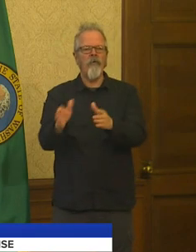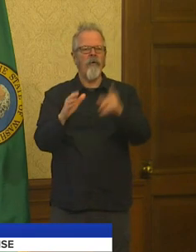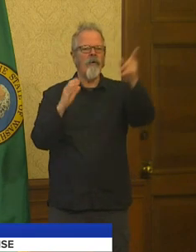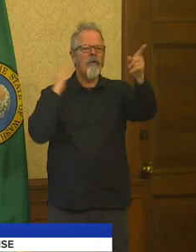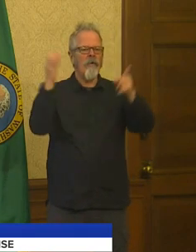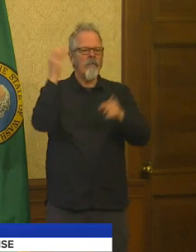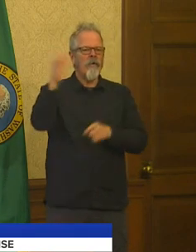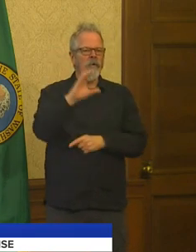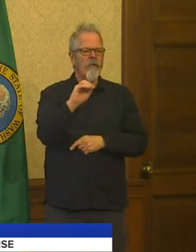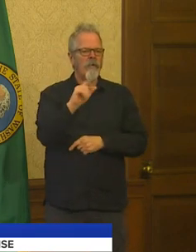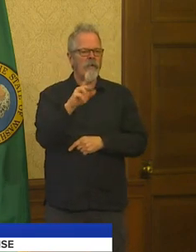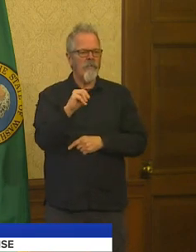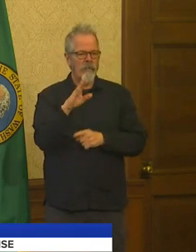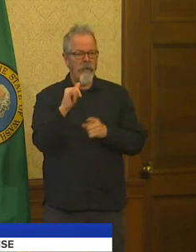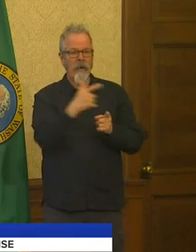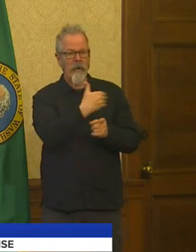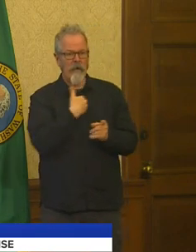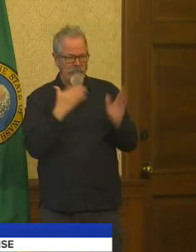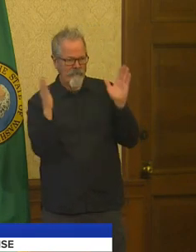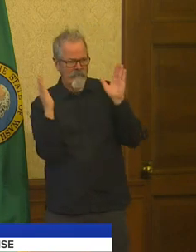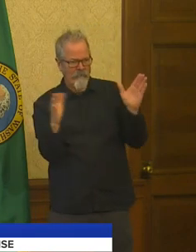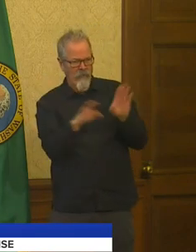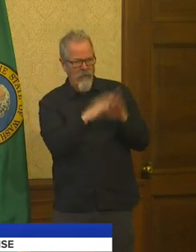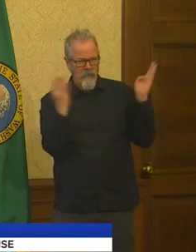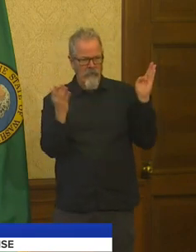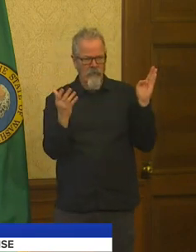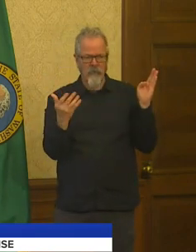don't know the answer to that. Kelly, is there any particular plan?